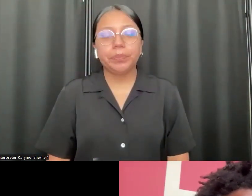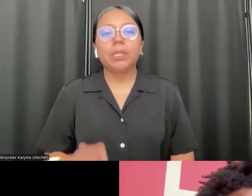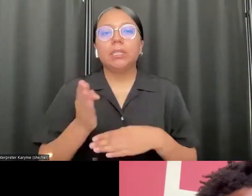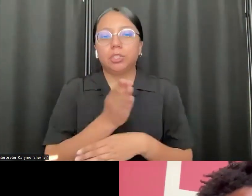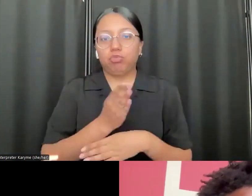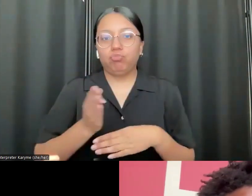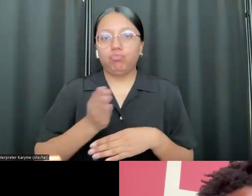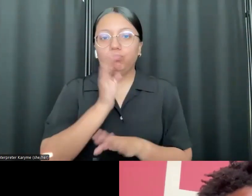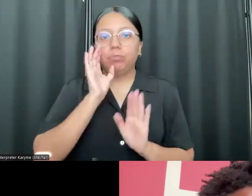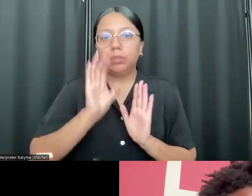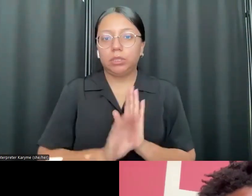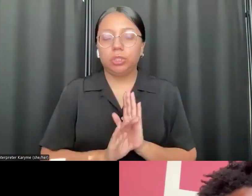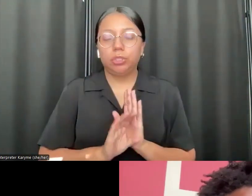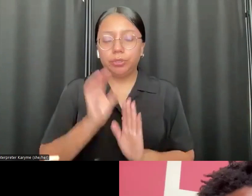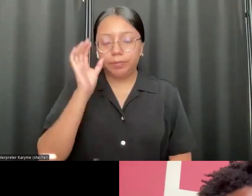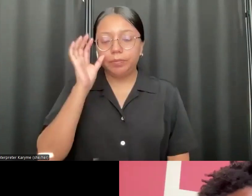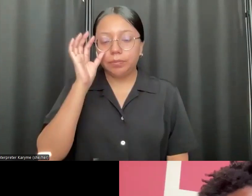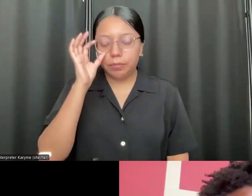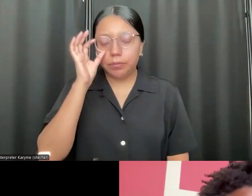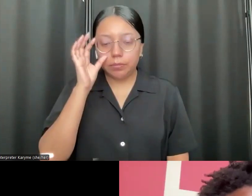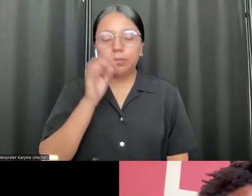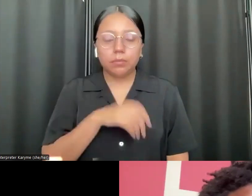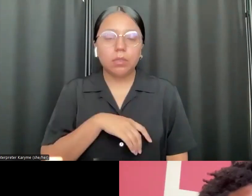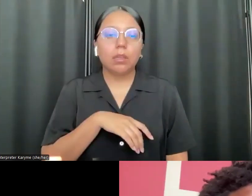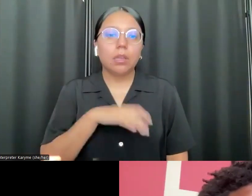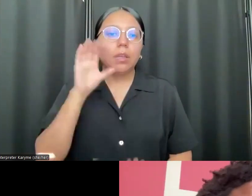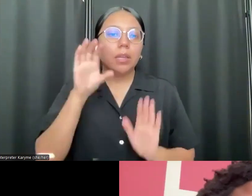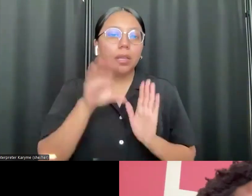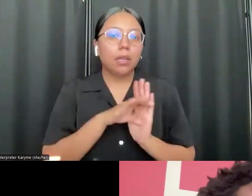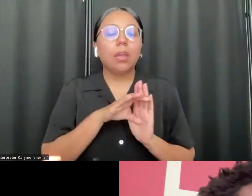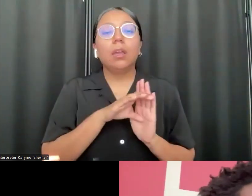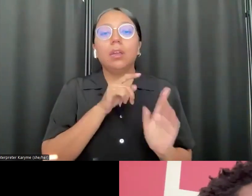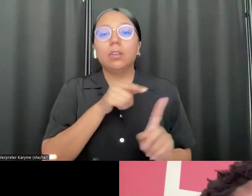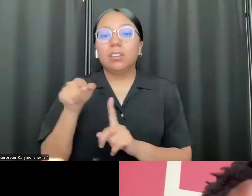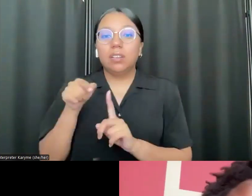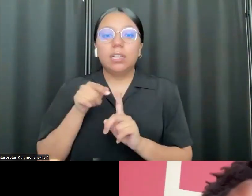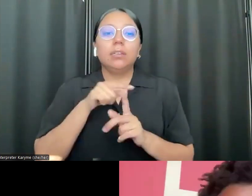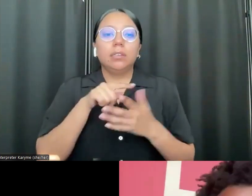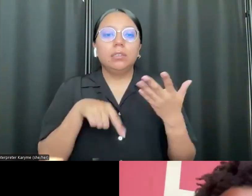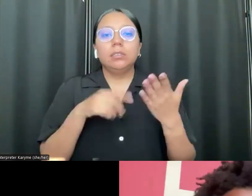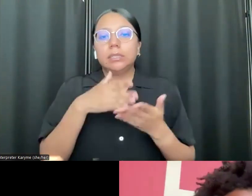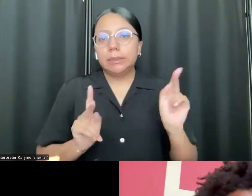image of some of those people who have made our work possible here.